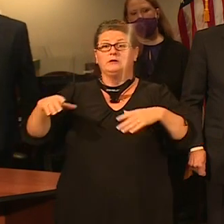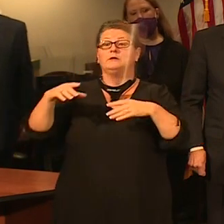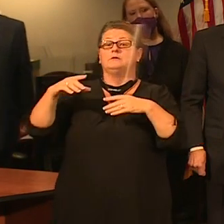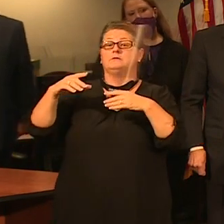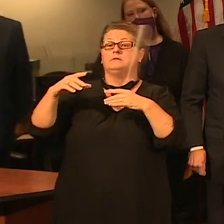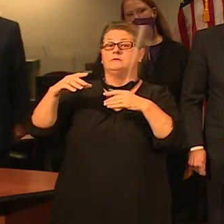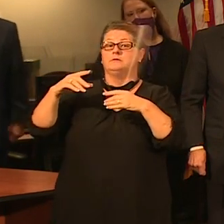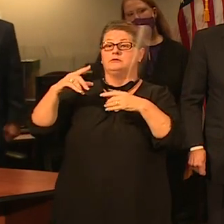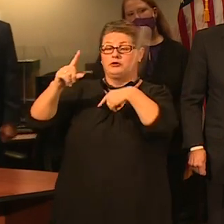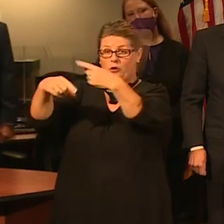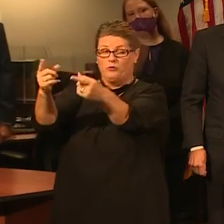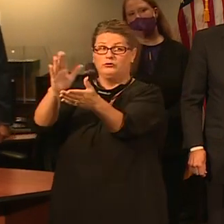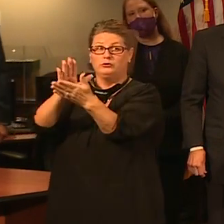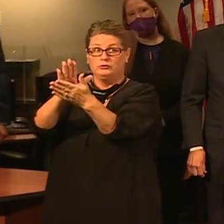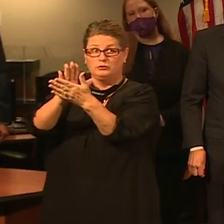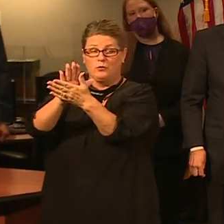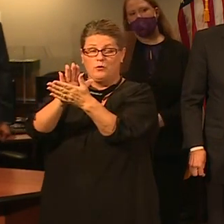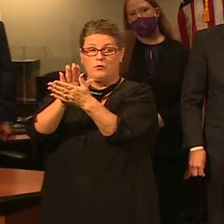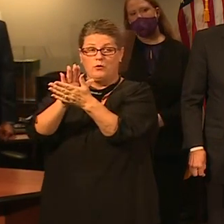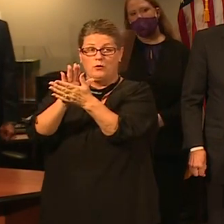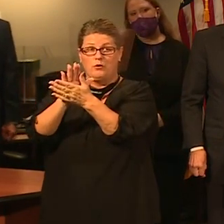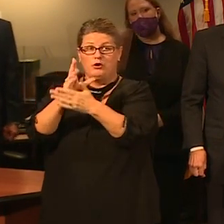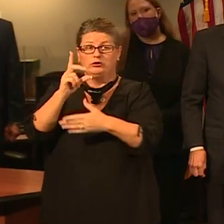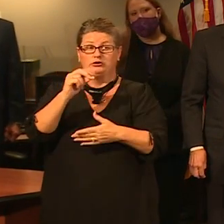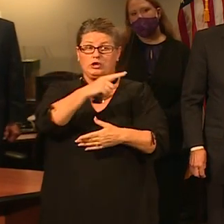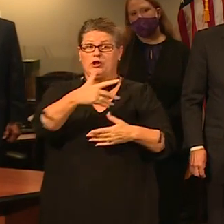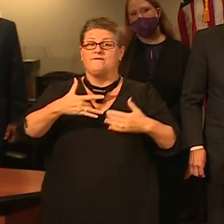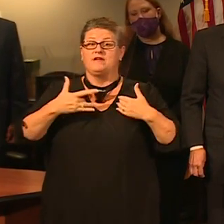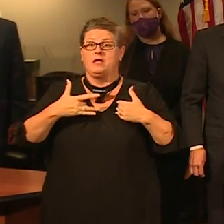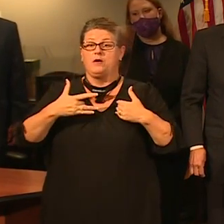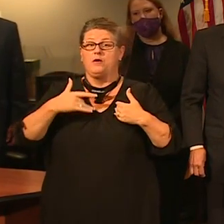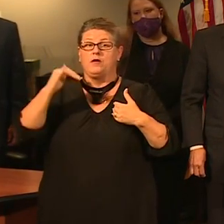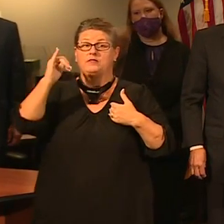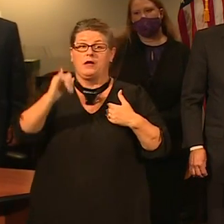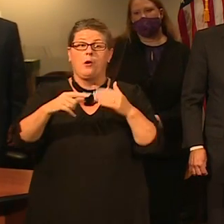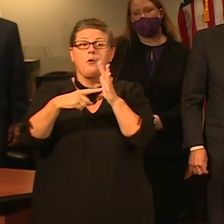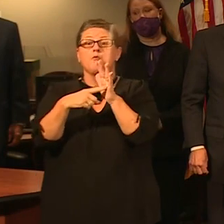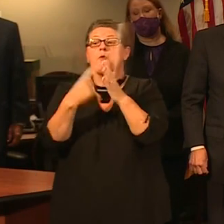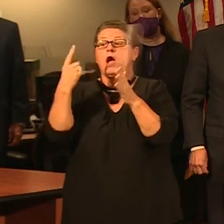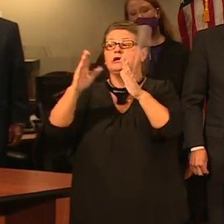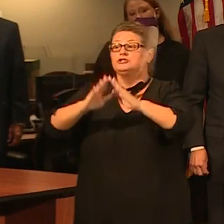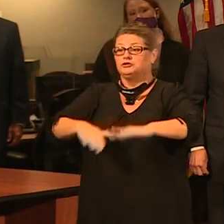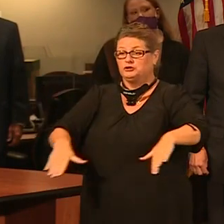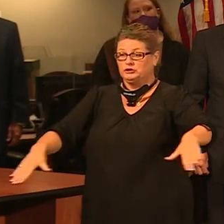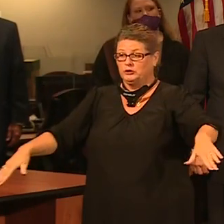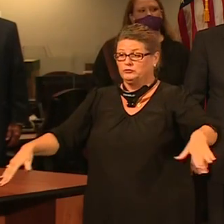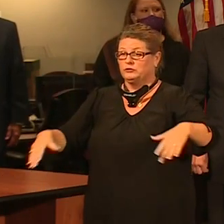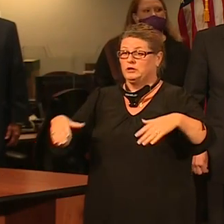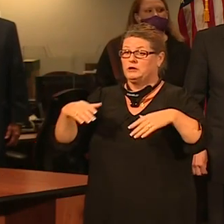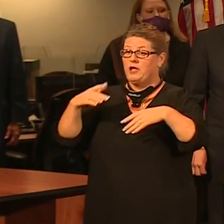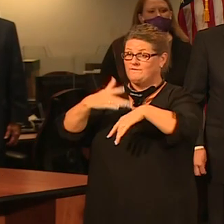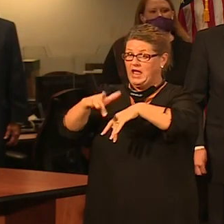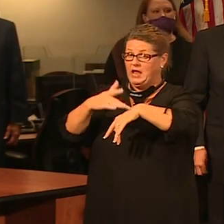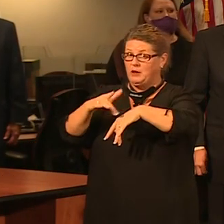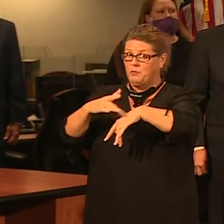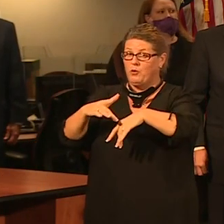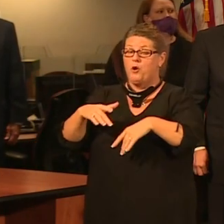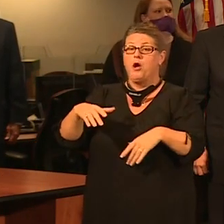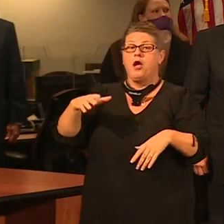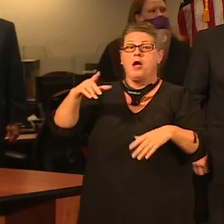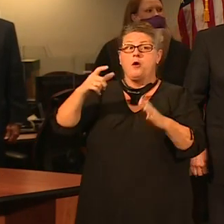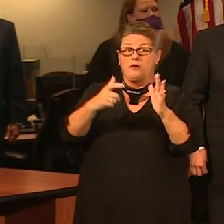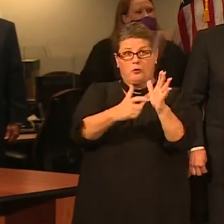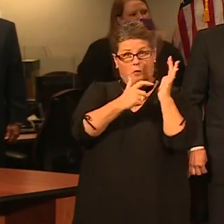Do you foresee a COVID vaccine as being a requirement by DHEC in order for kids to go to school? I don't think we've had that discussion